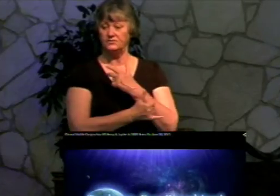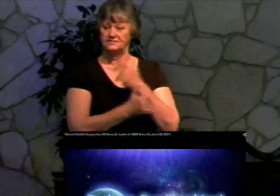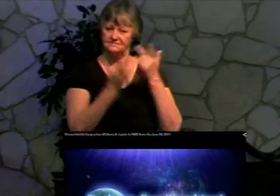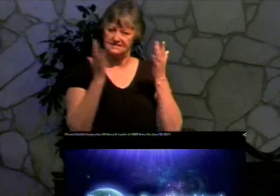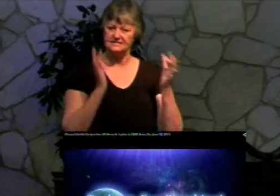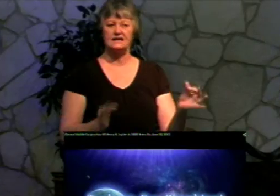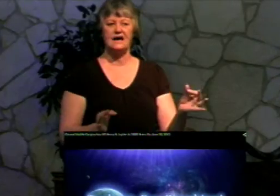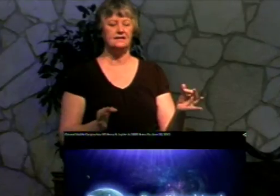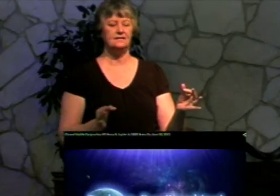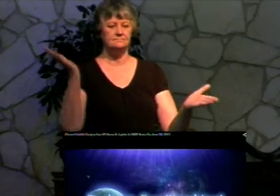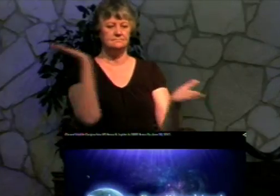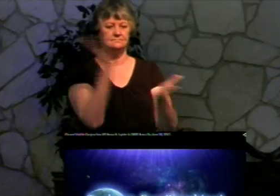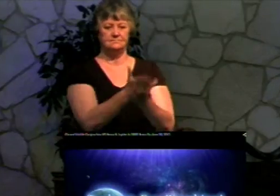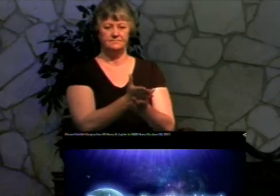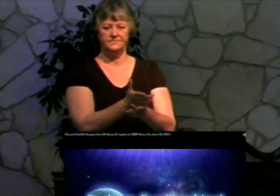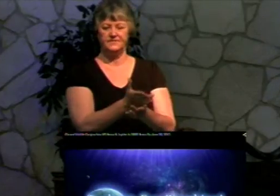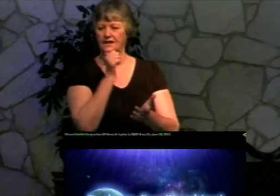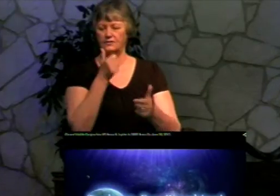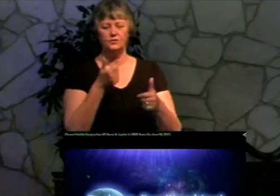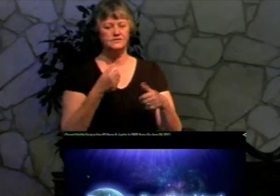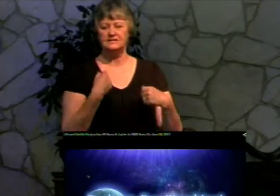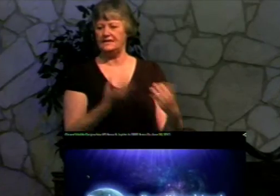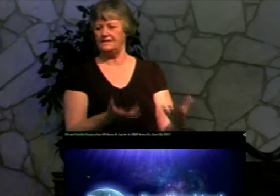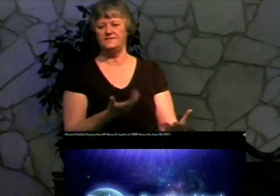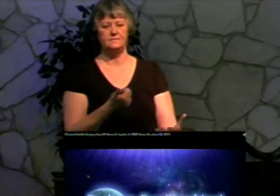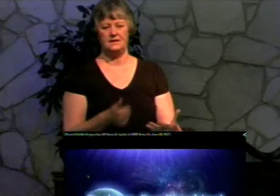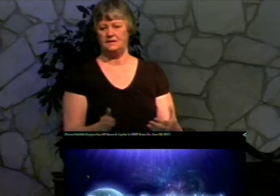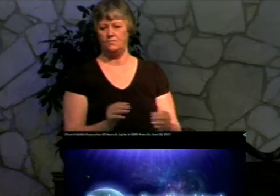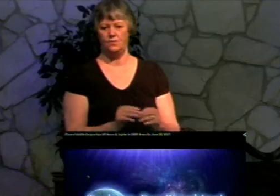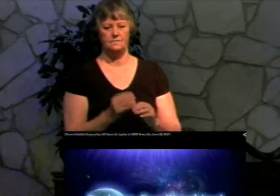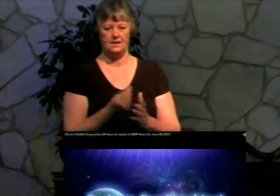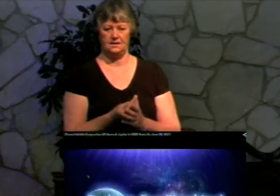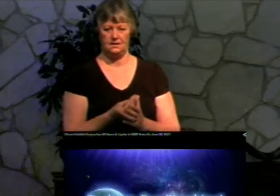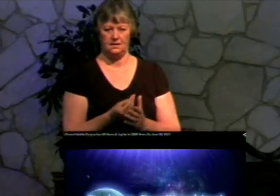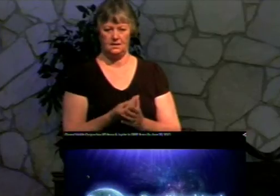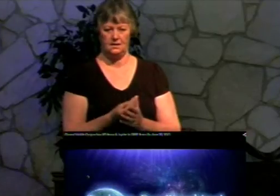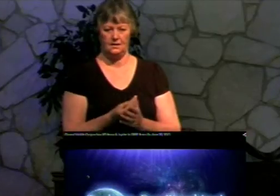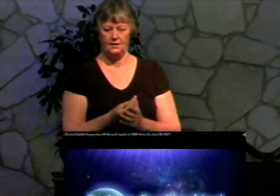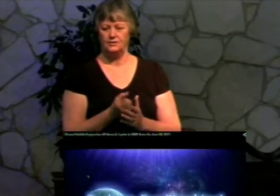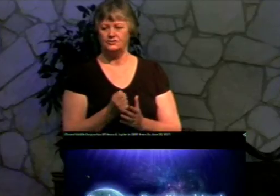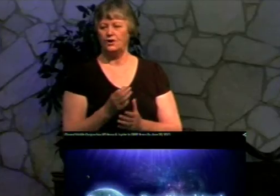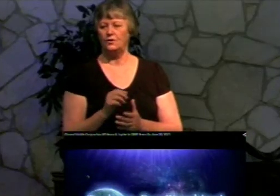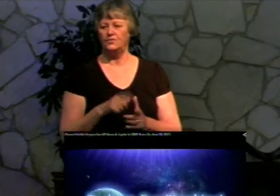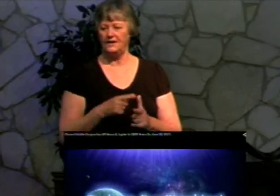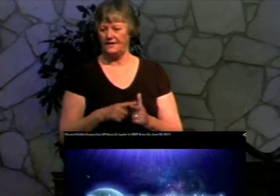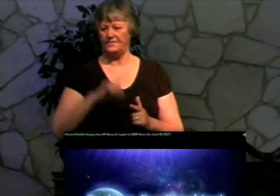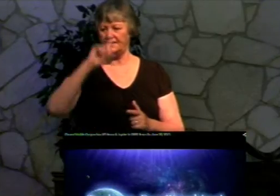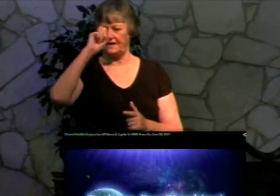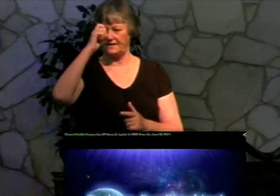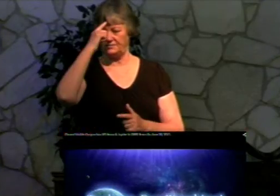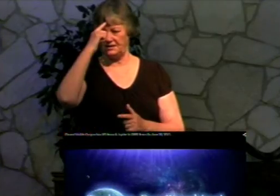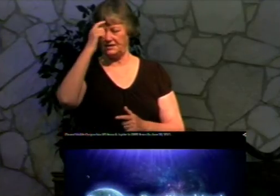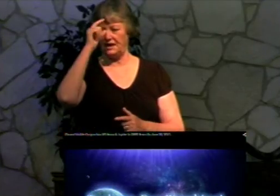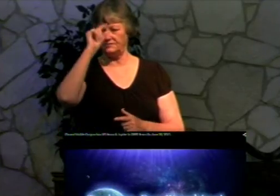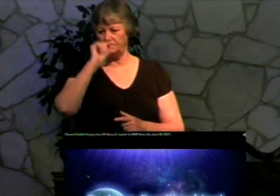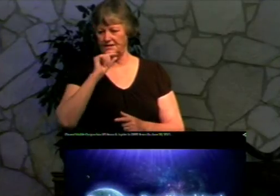countries decided they're not going to give them any more money. So then the government of